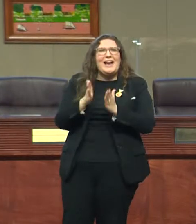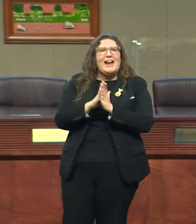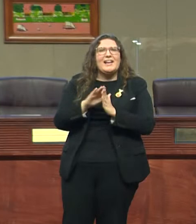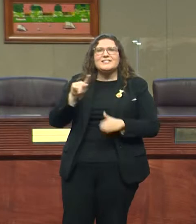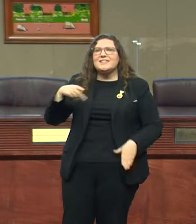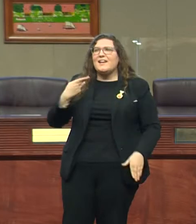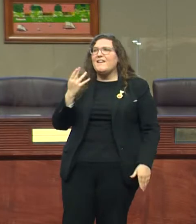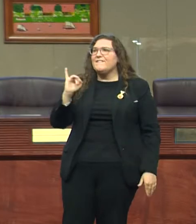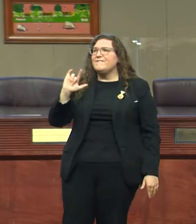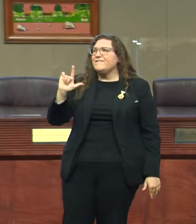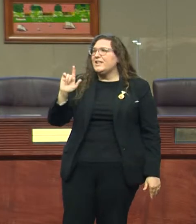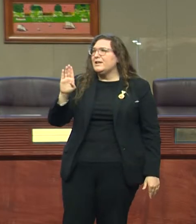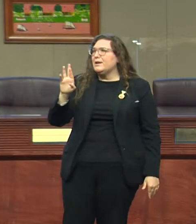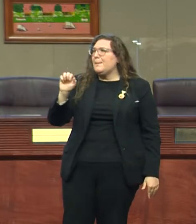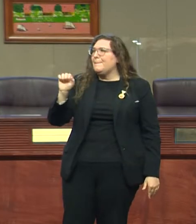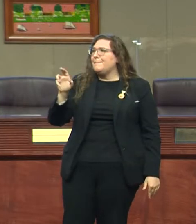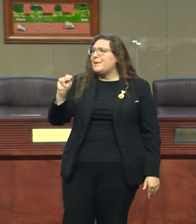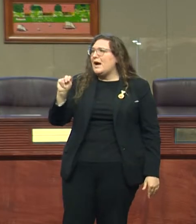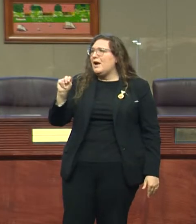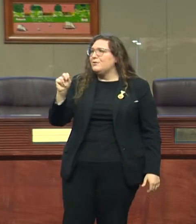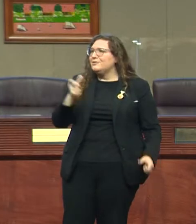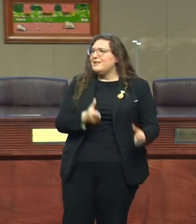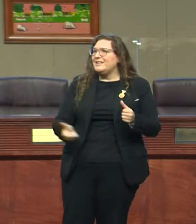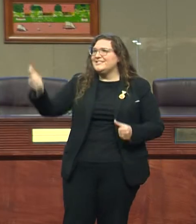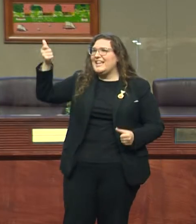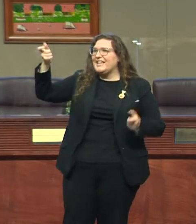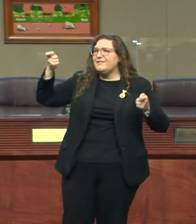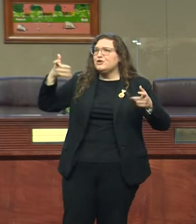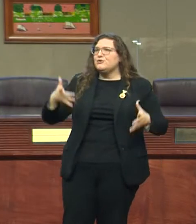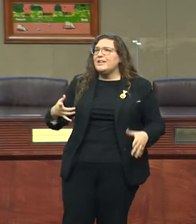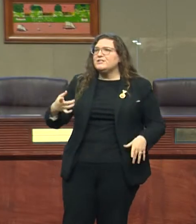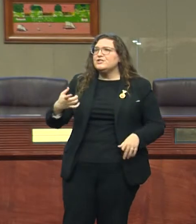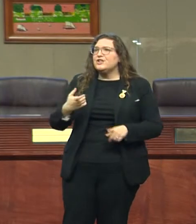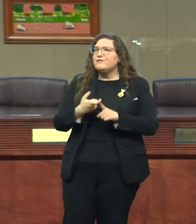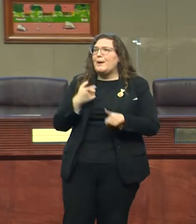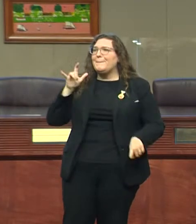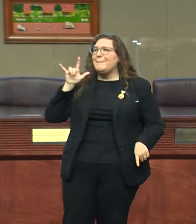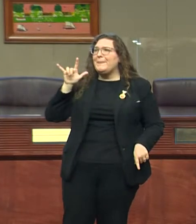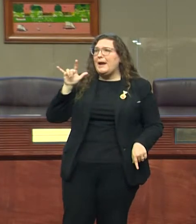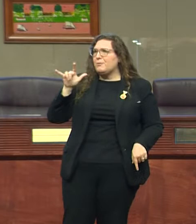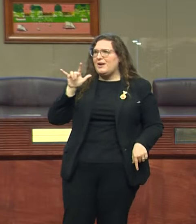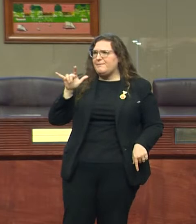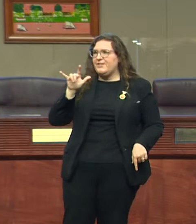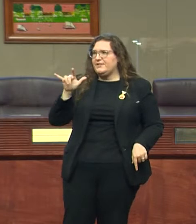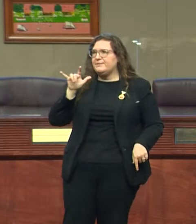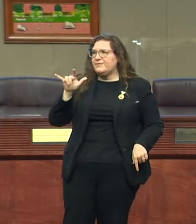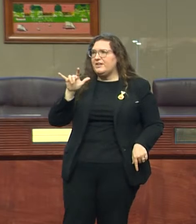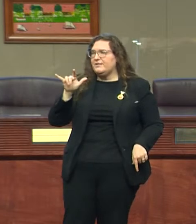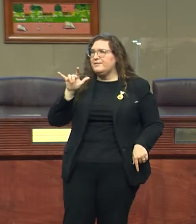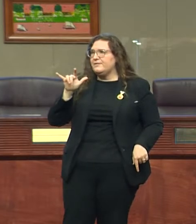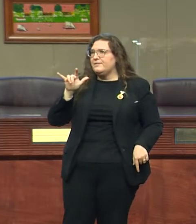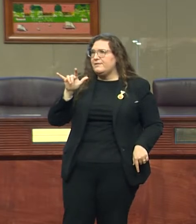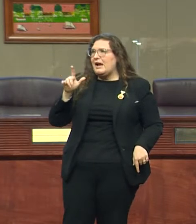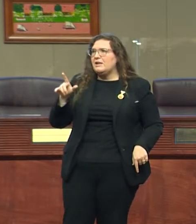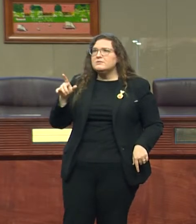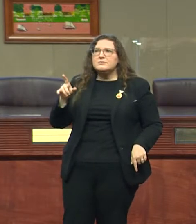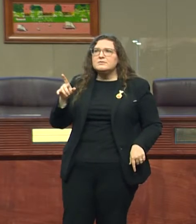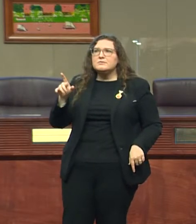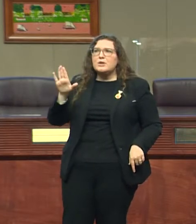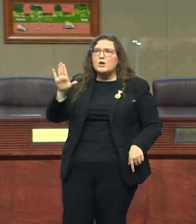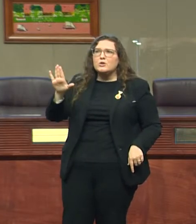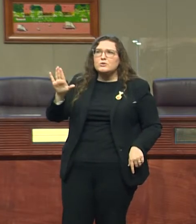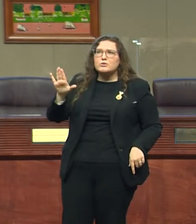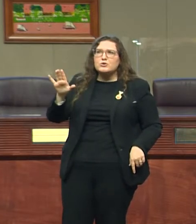director from the airport, to come. So, Phil, come on up. You can talk about what you're hearing about the potential travel ban,